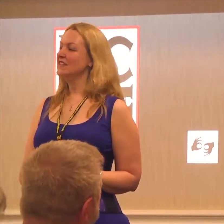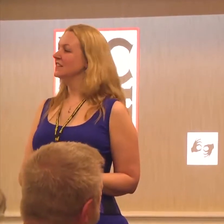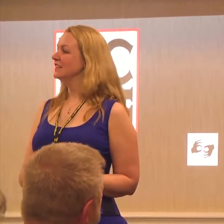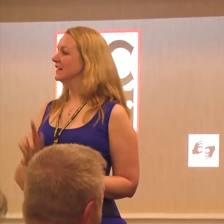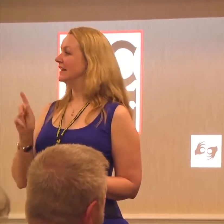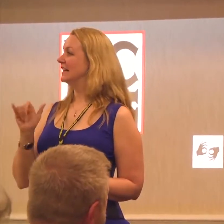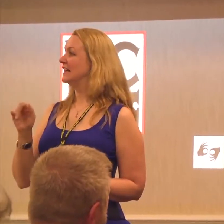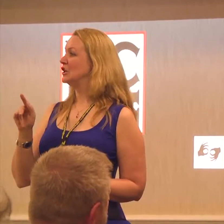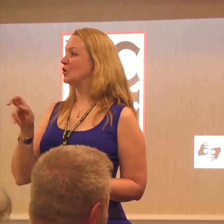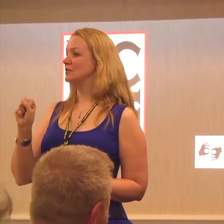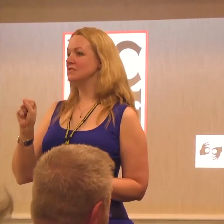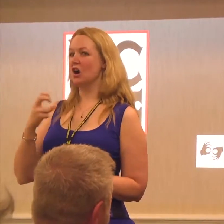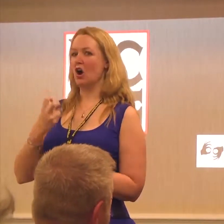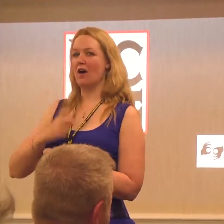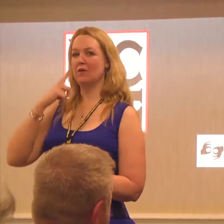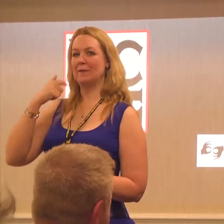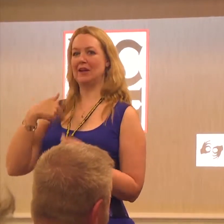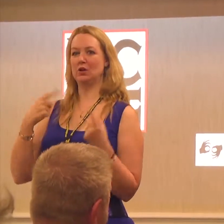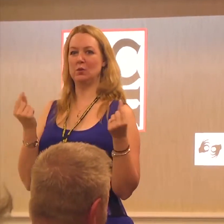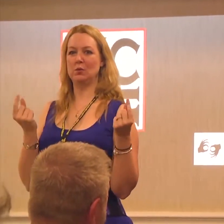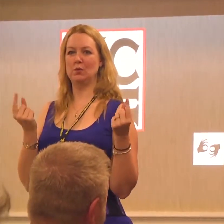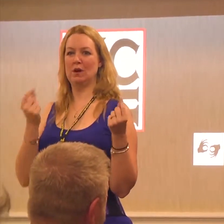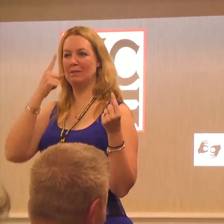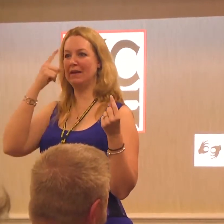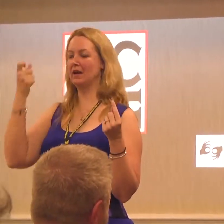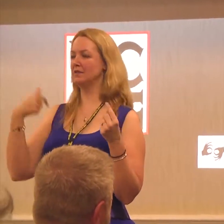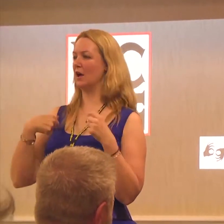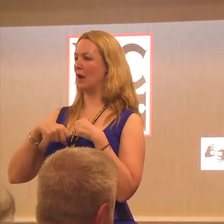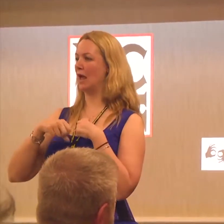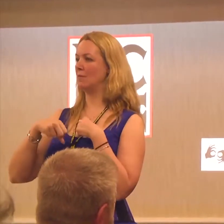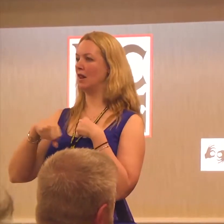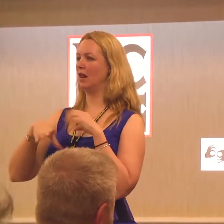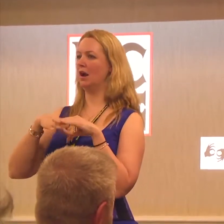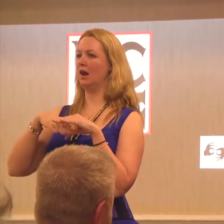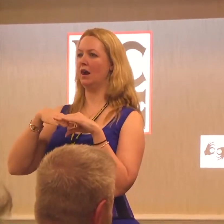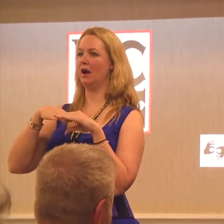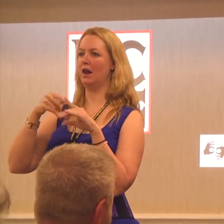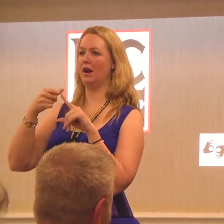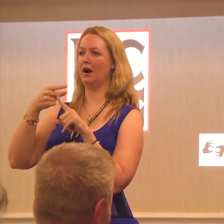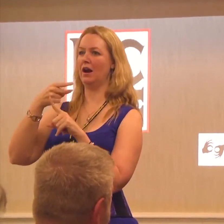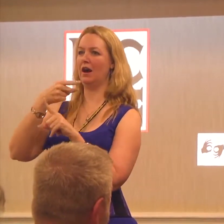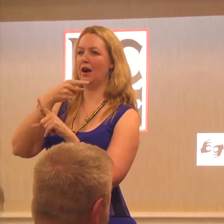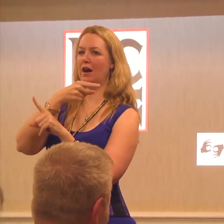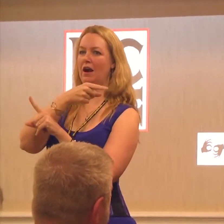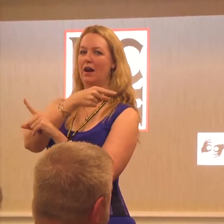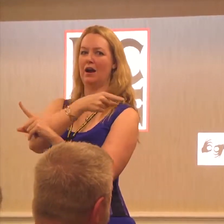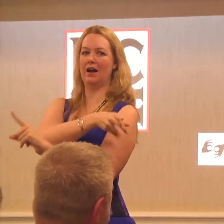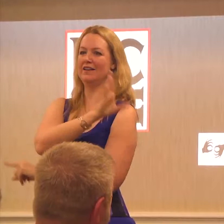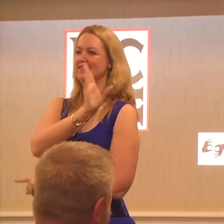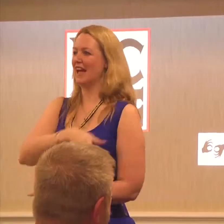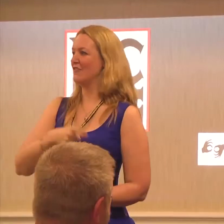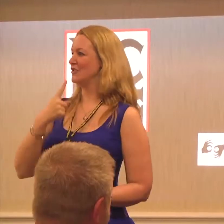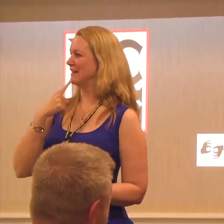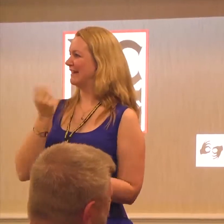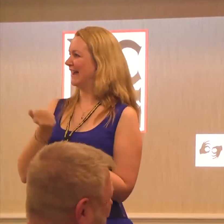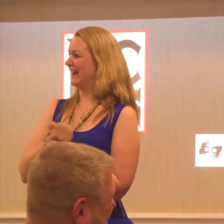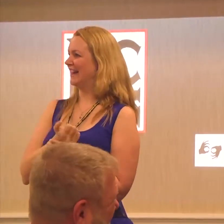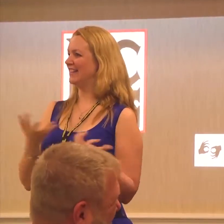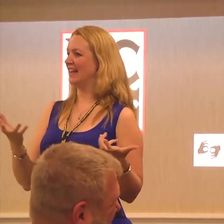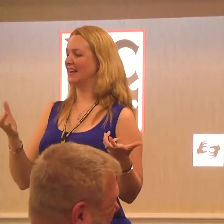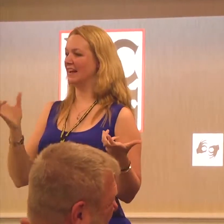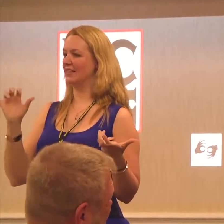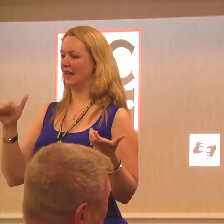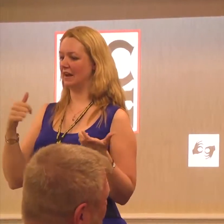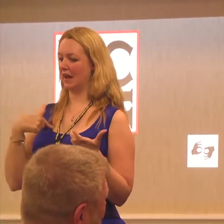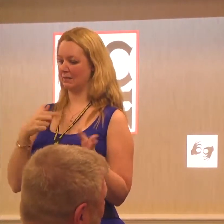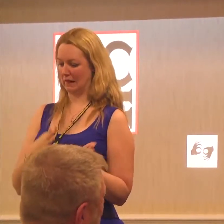keynotes are very hard for me to do because I tend to ramble. I tend to go off script. I tend to never say anything that is